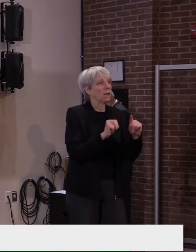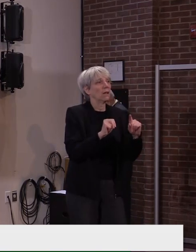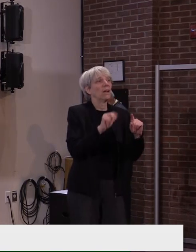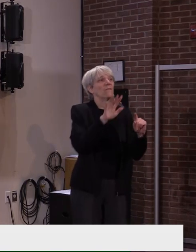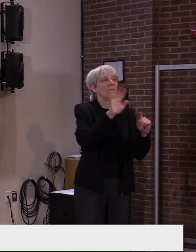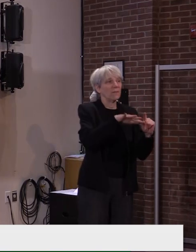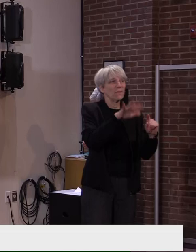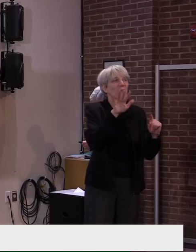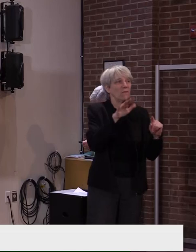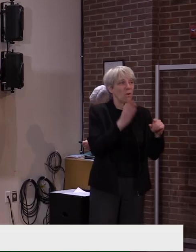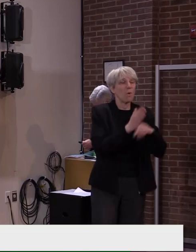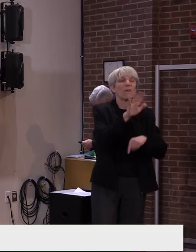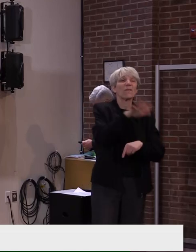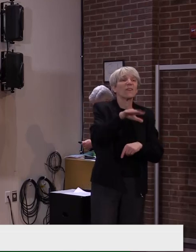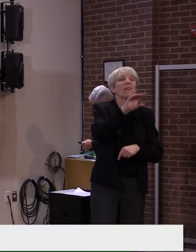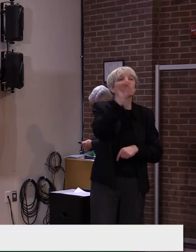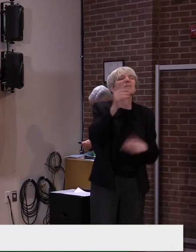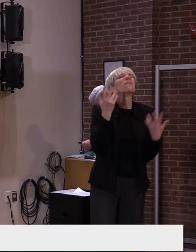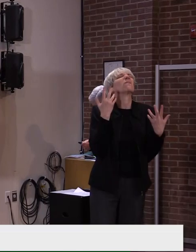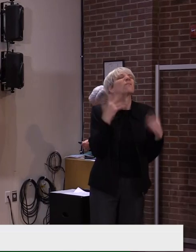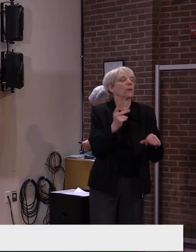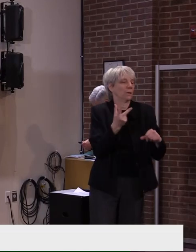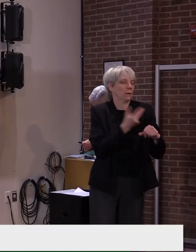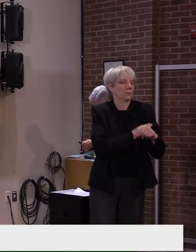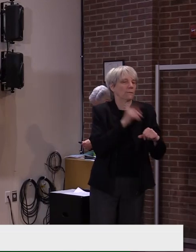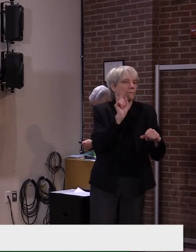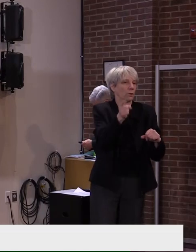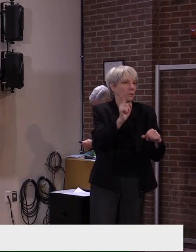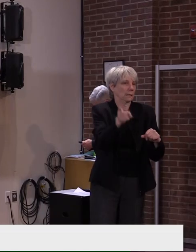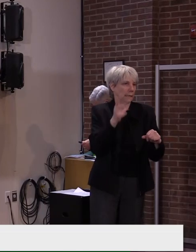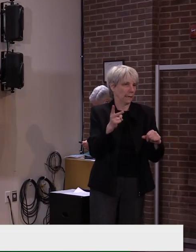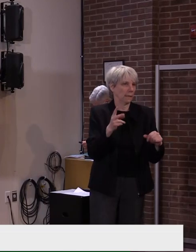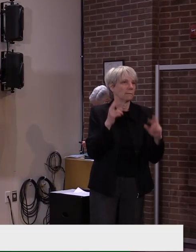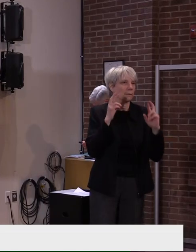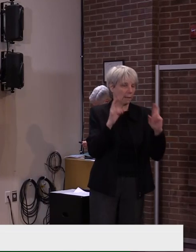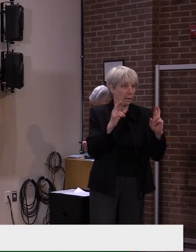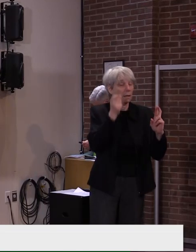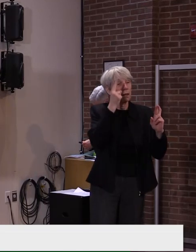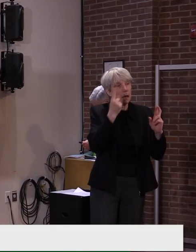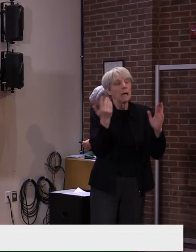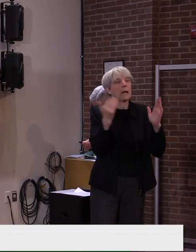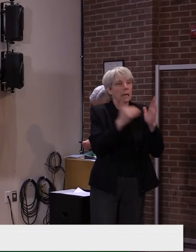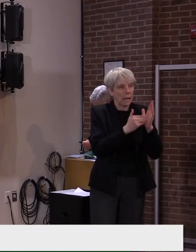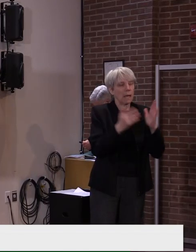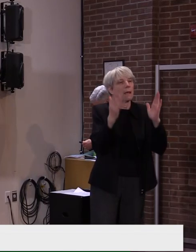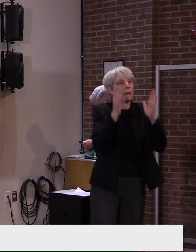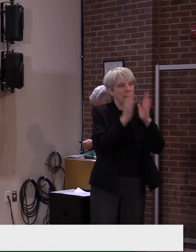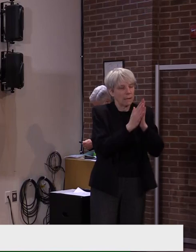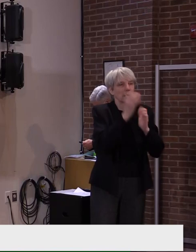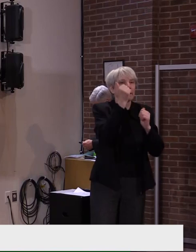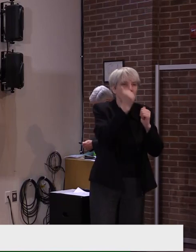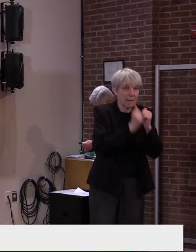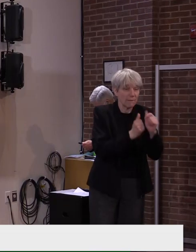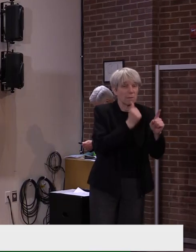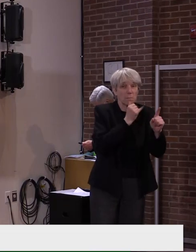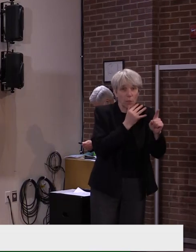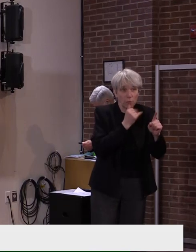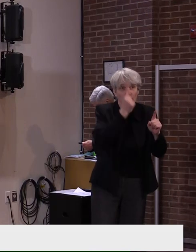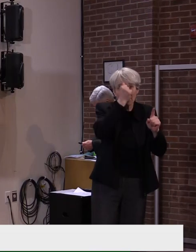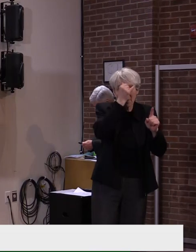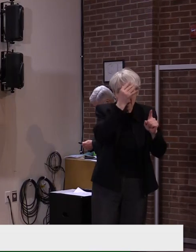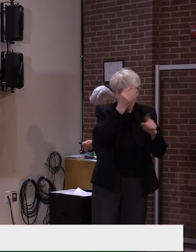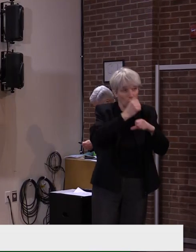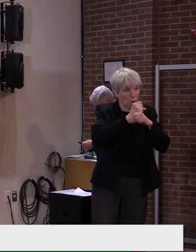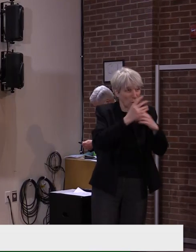Unfortunately, that is not good enough. So I'm again asking every parent and caregiver in Vermont to please get